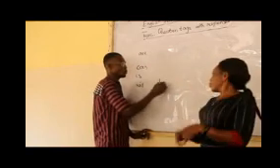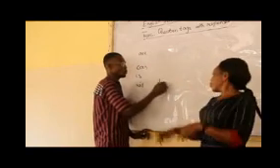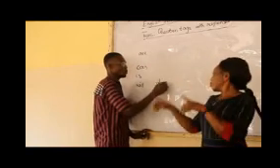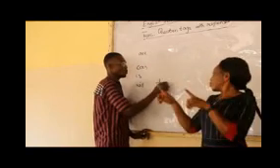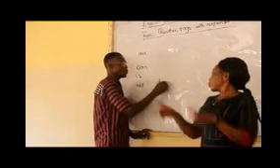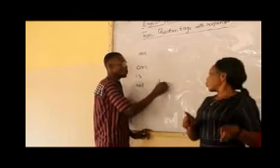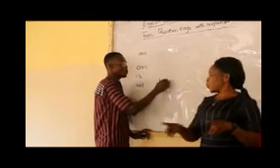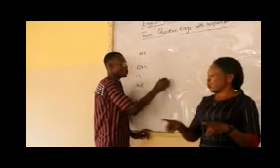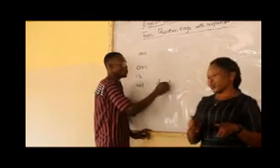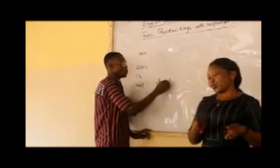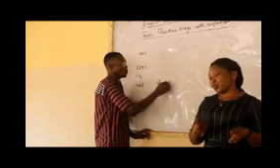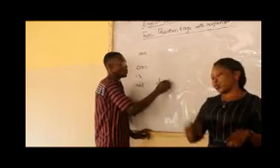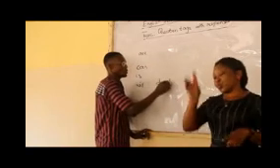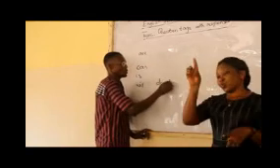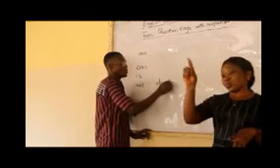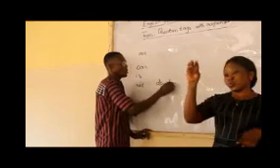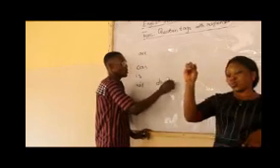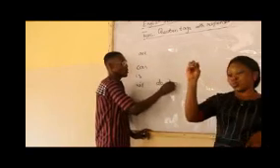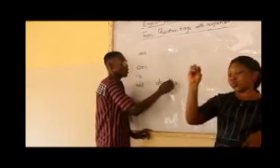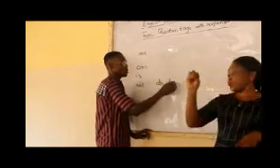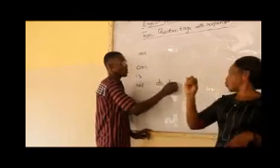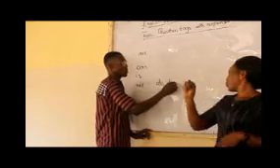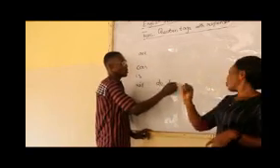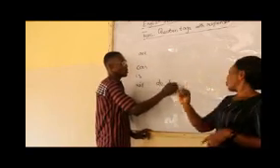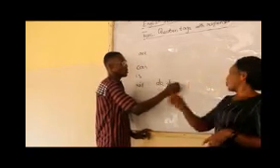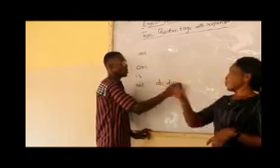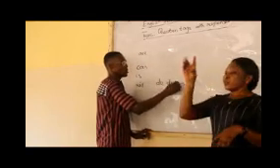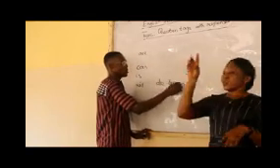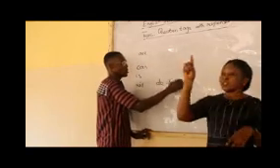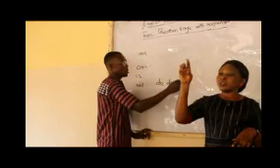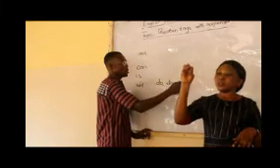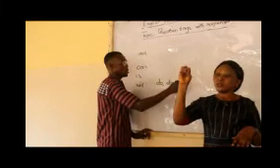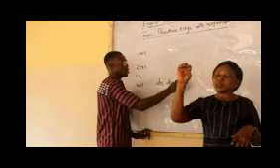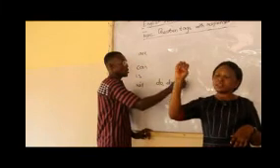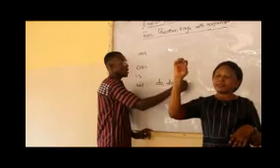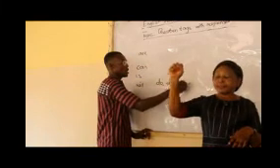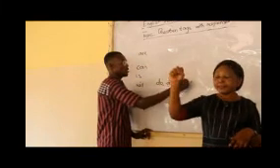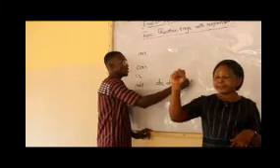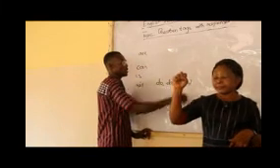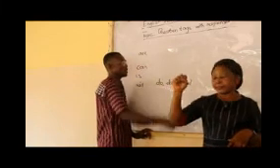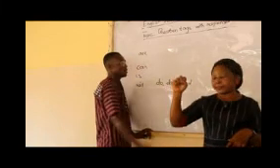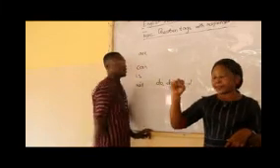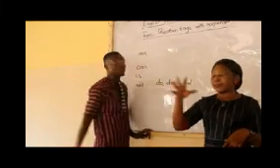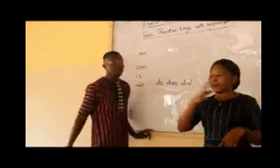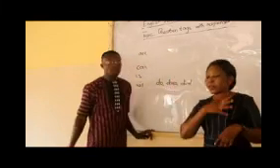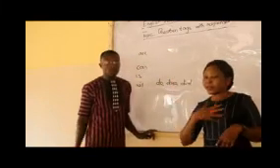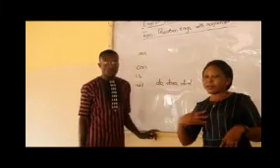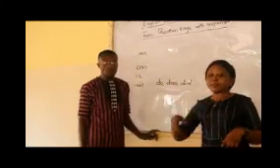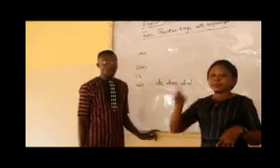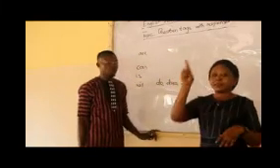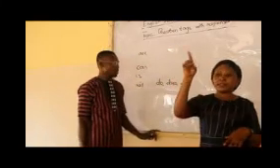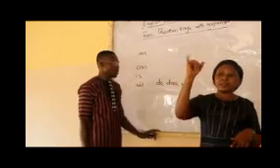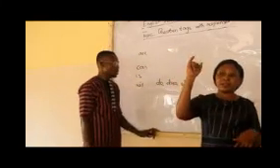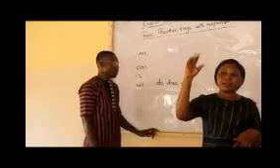do, does, and did.